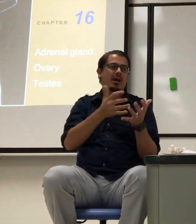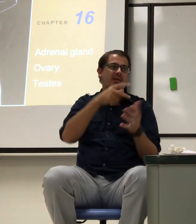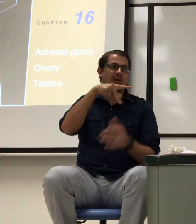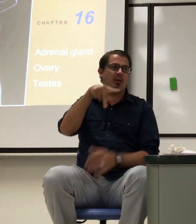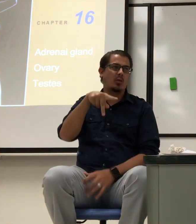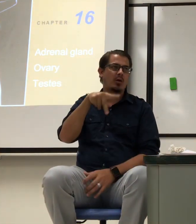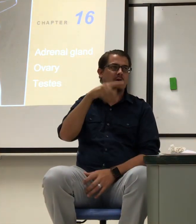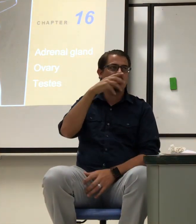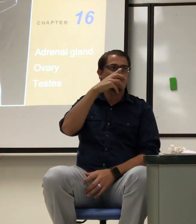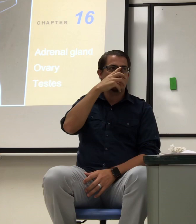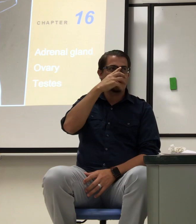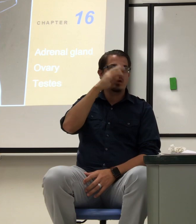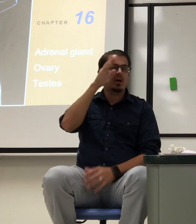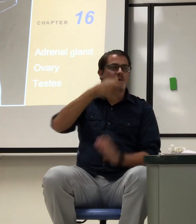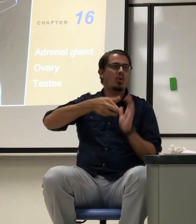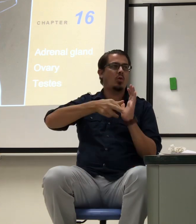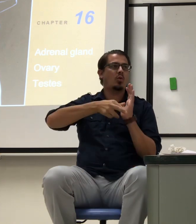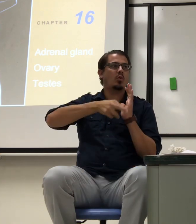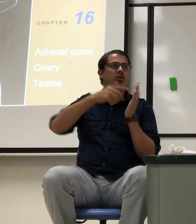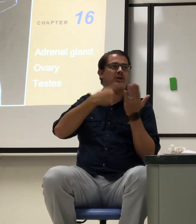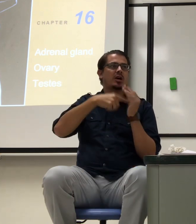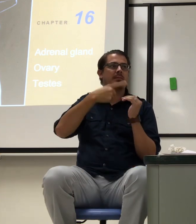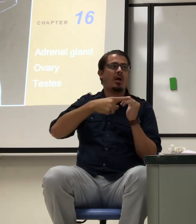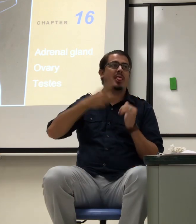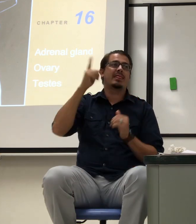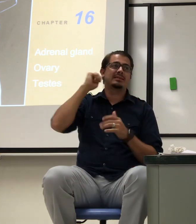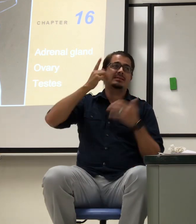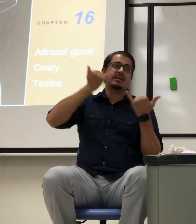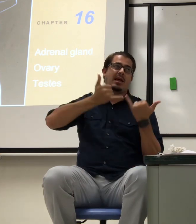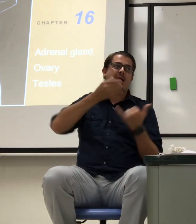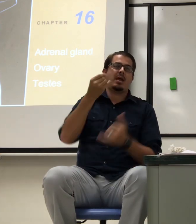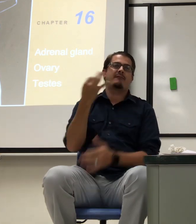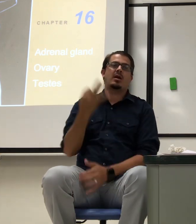cover this today and Friday.